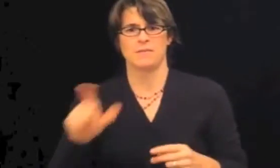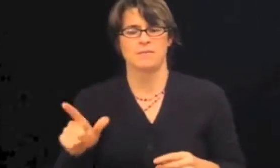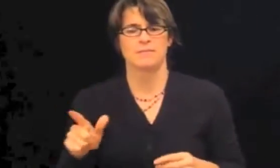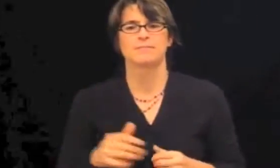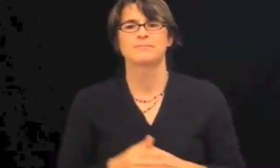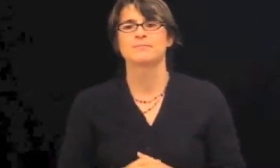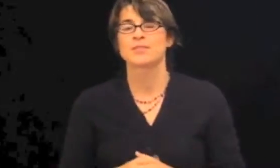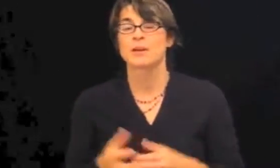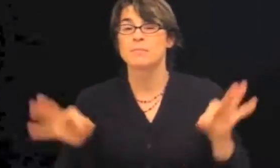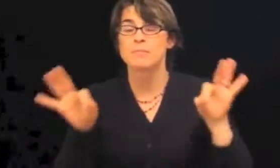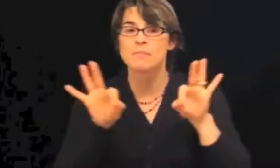control it just fine.